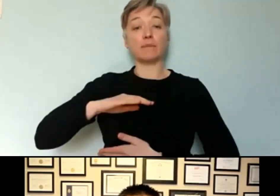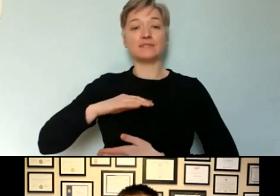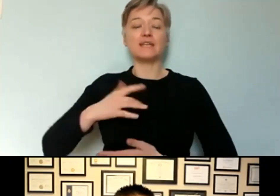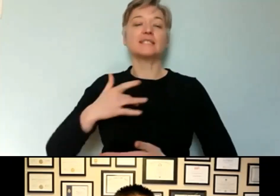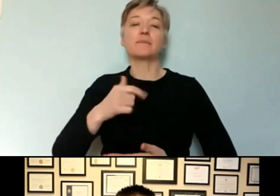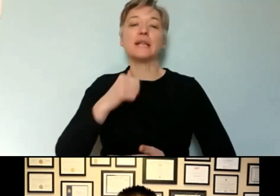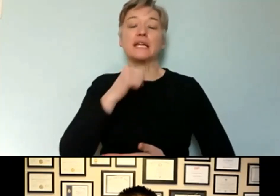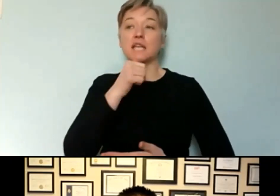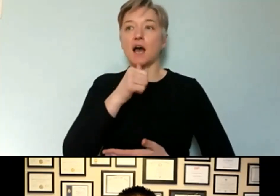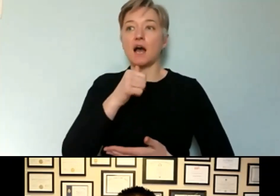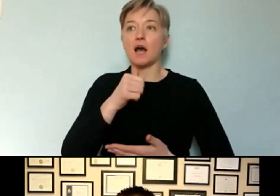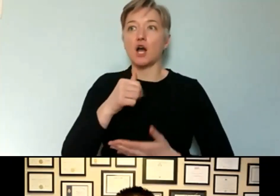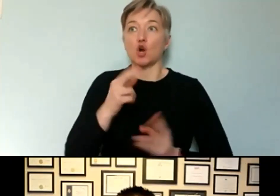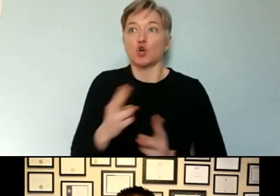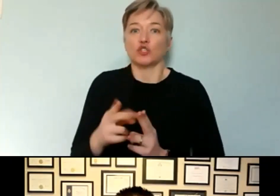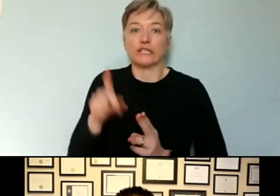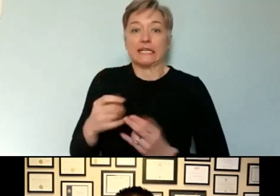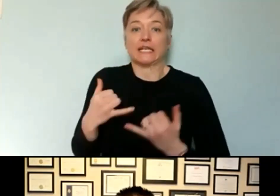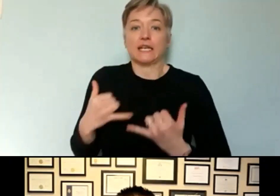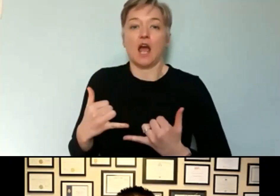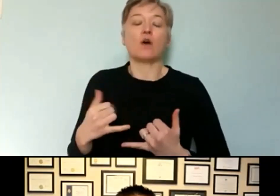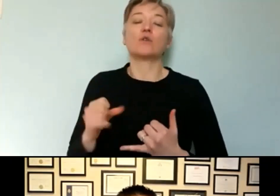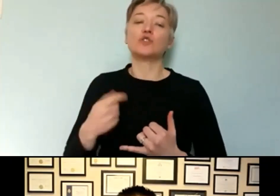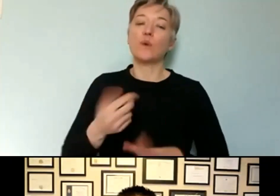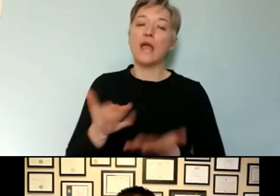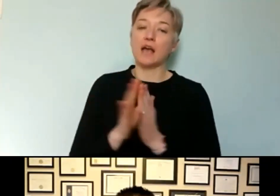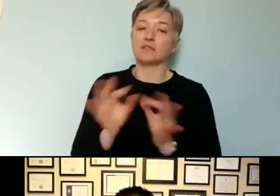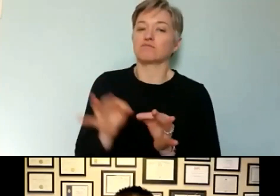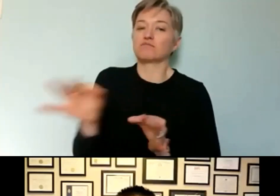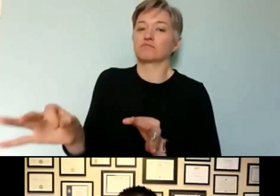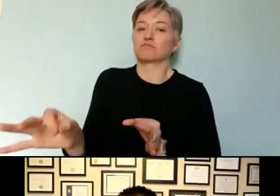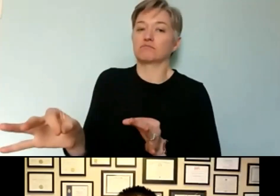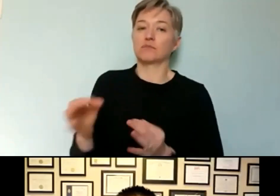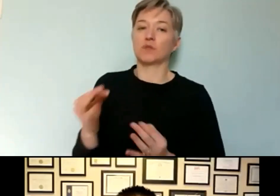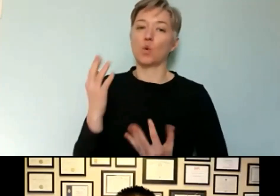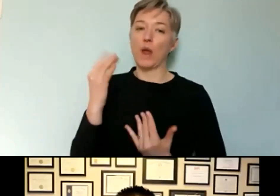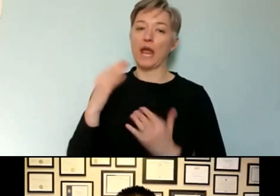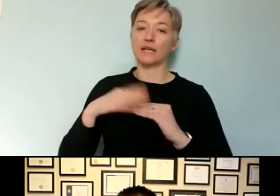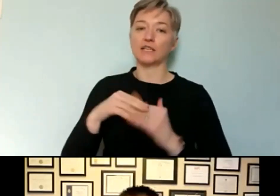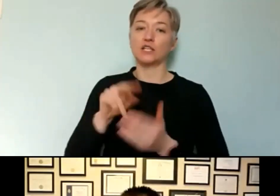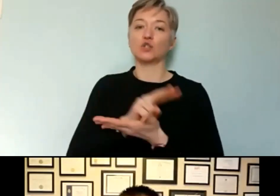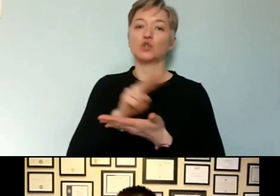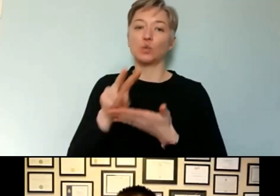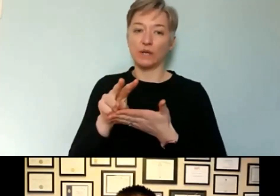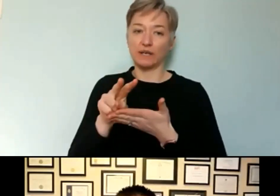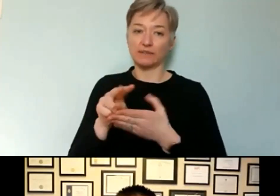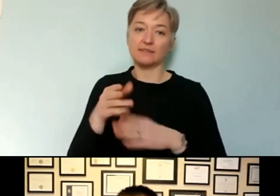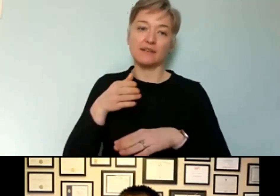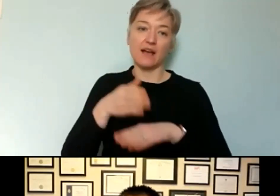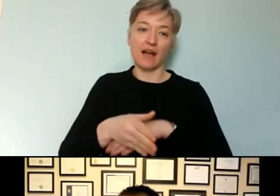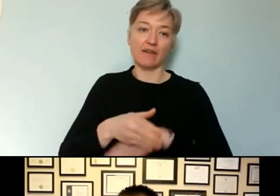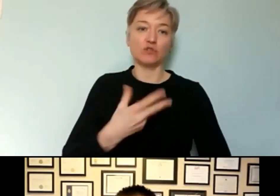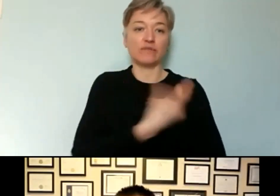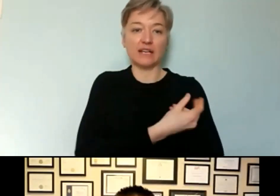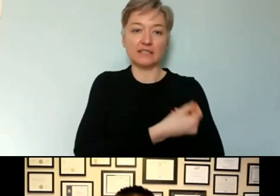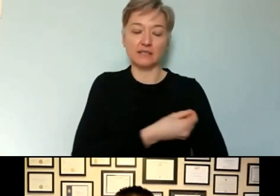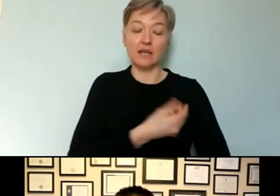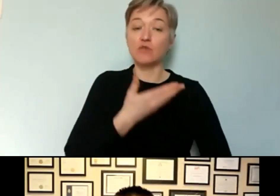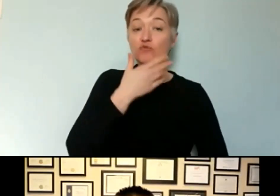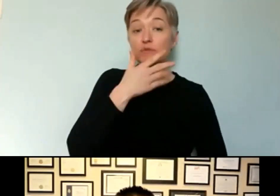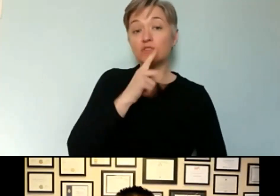So we ask people to, wait at least 2 weeks after a vaccine, or ideally get it before the vaccine.